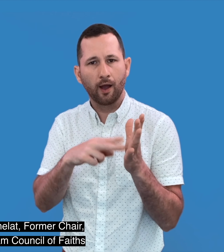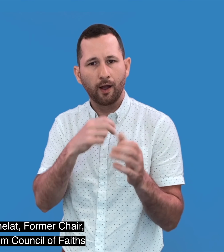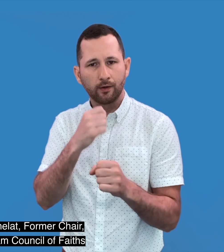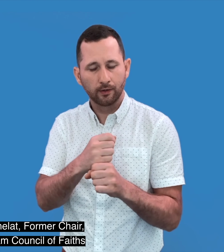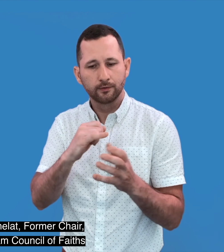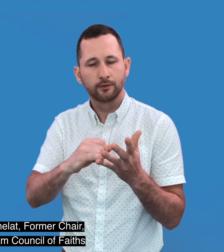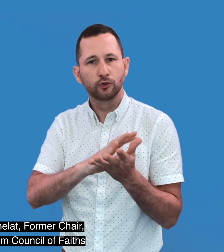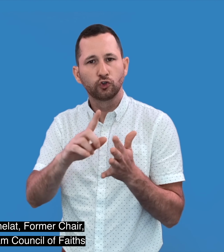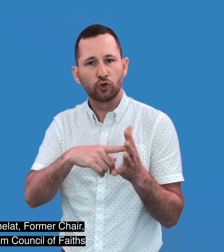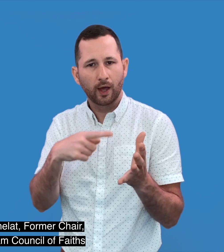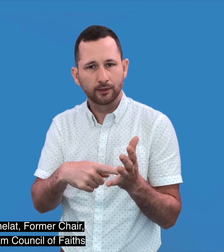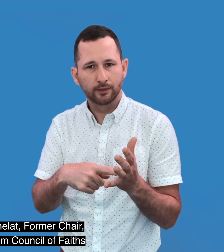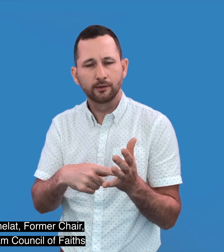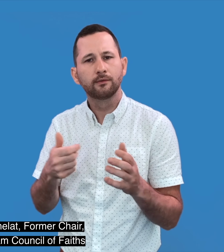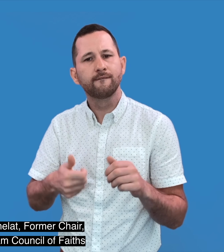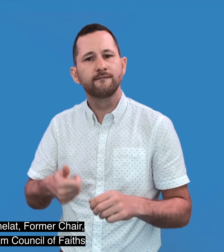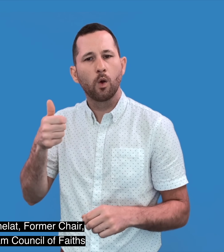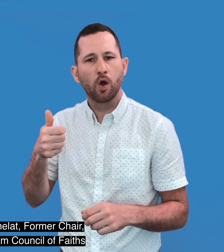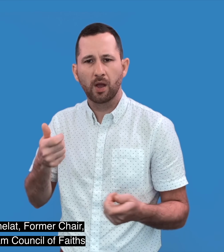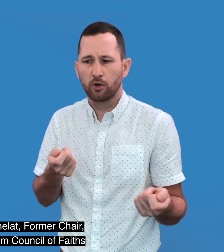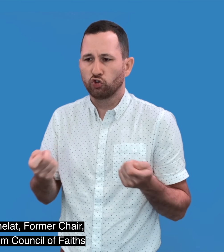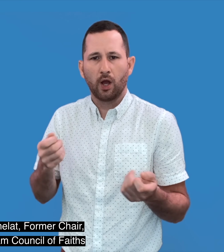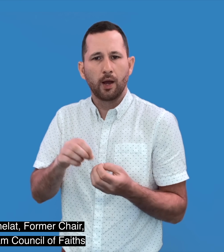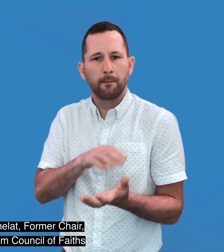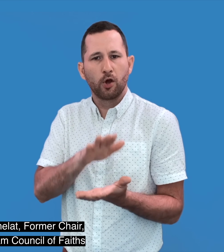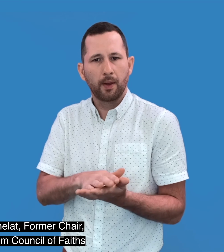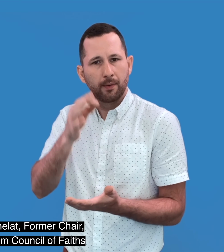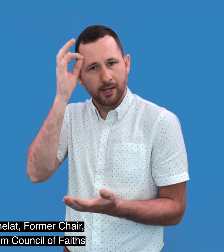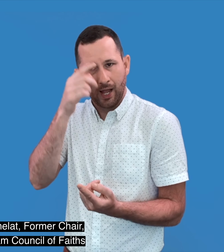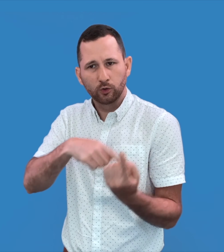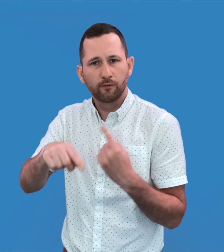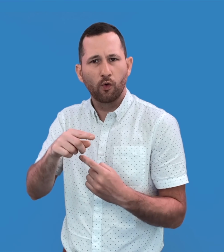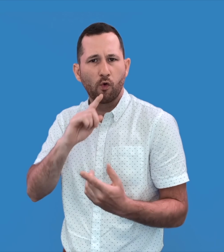Tarang Shalat, former Chair, Birmingham Council of Faiths.